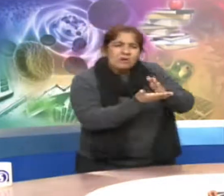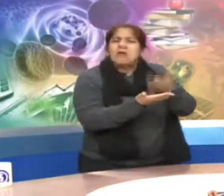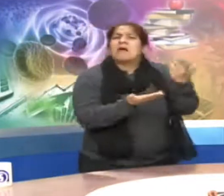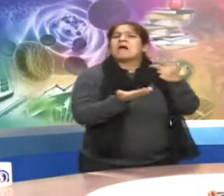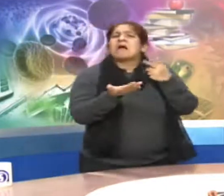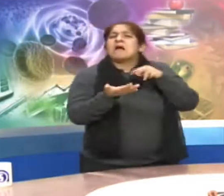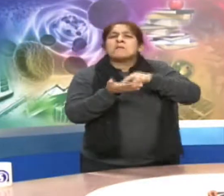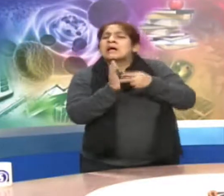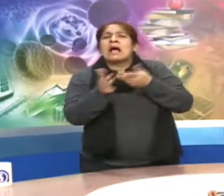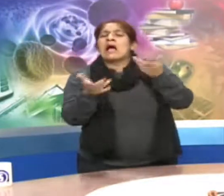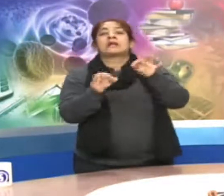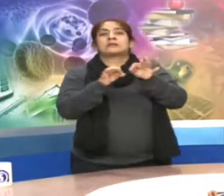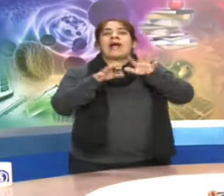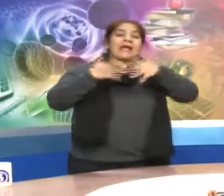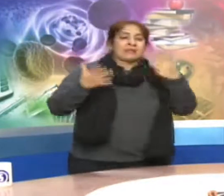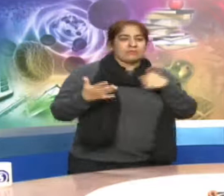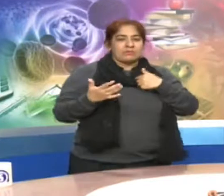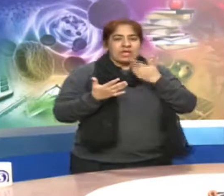What are the different ways?